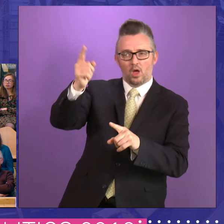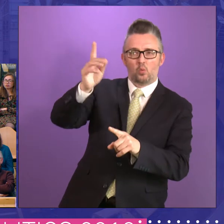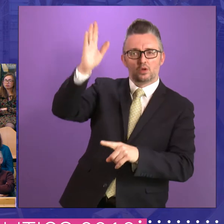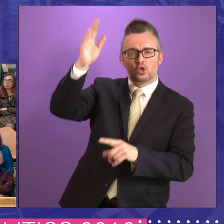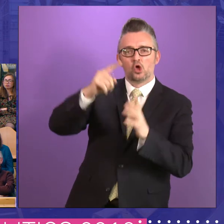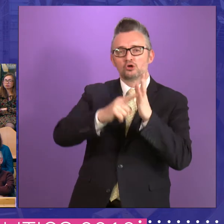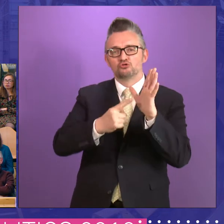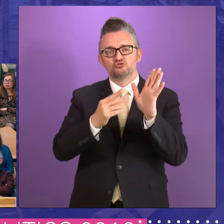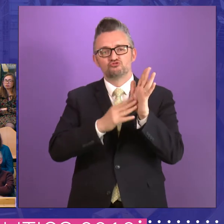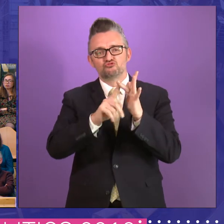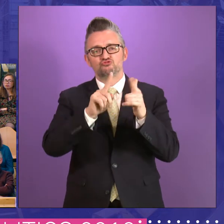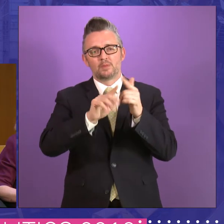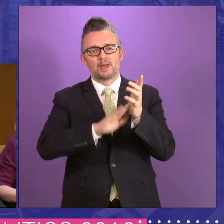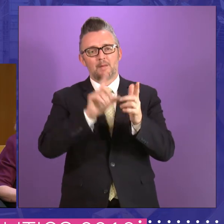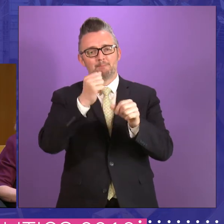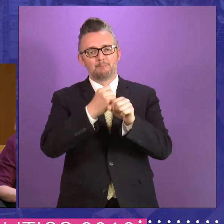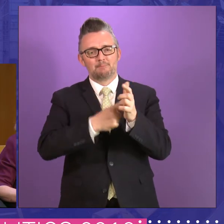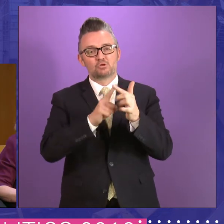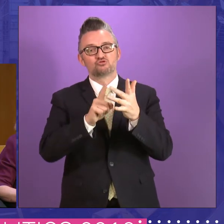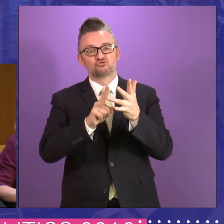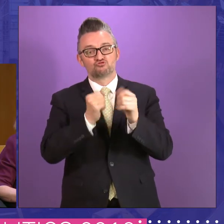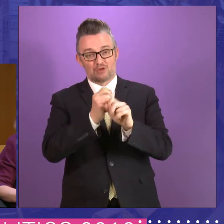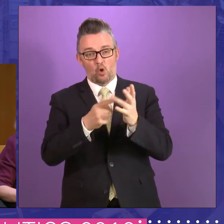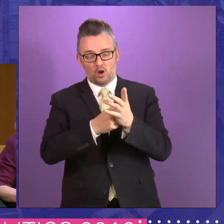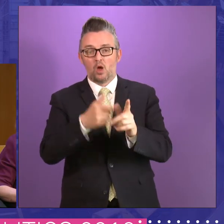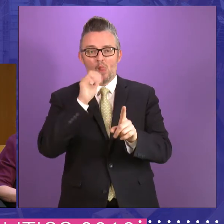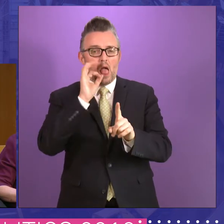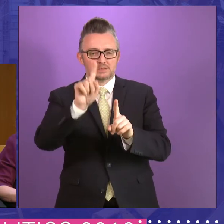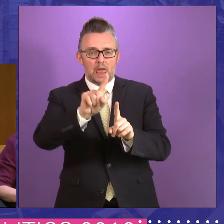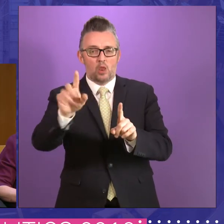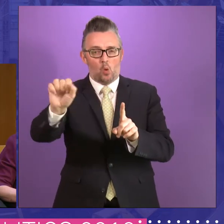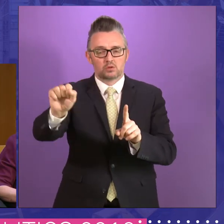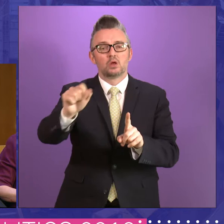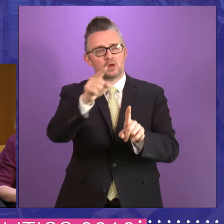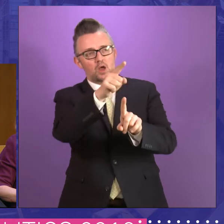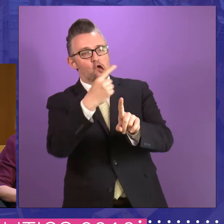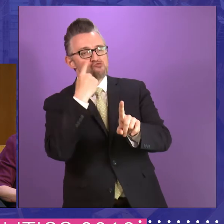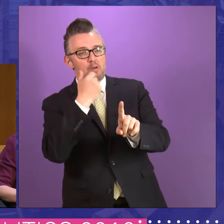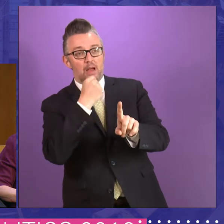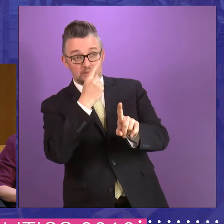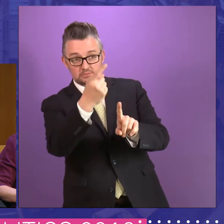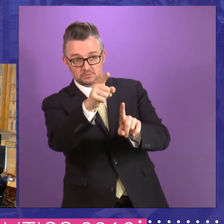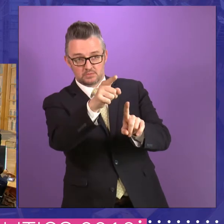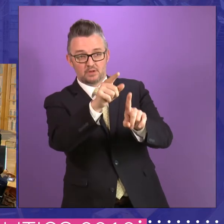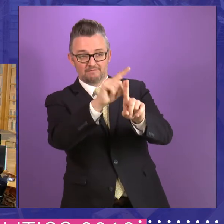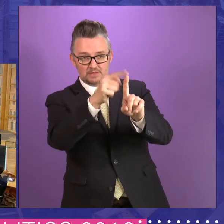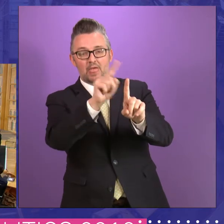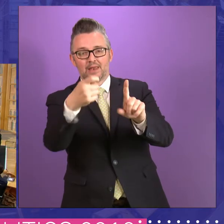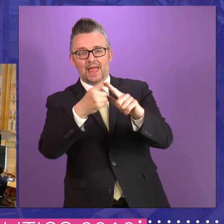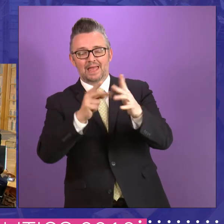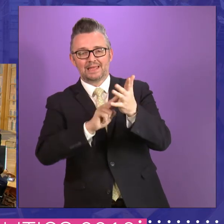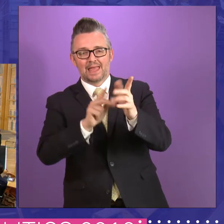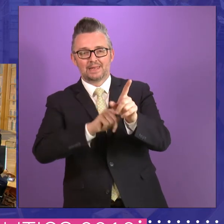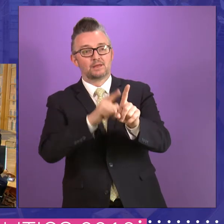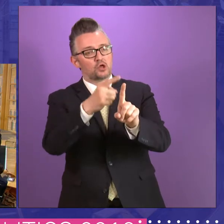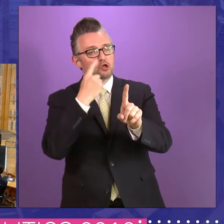former colleagues. I'm just going to bring in a few other members first, Jamie, and I'll come, I will come back to you. See, a young man up there and I'll come to you, Kenny. Yes, young man there with the red tie on.